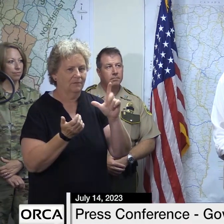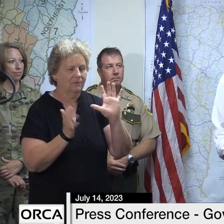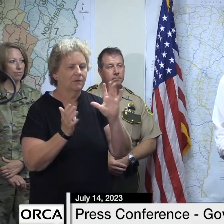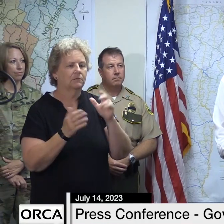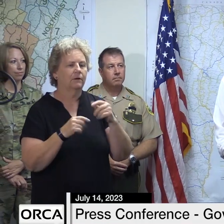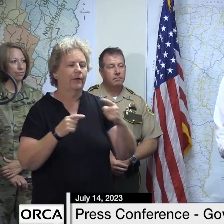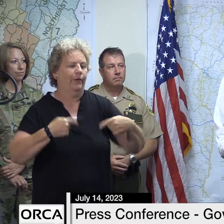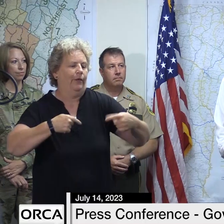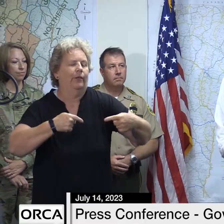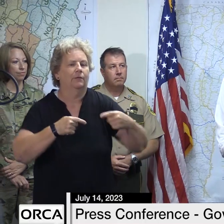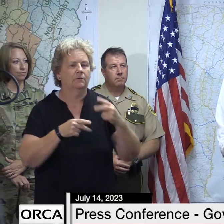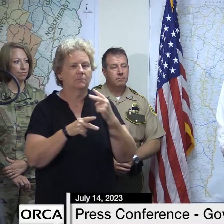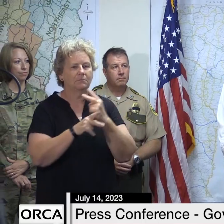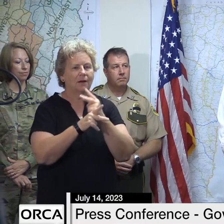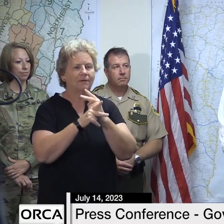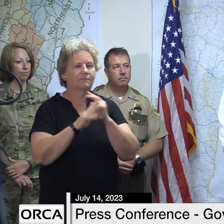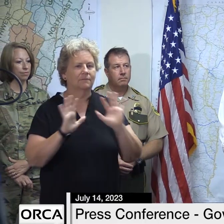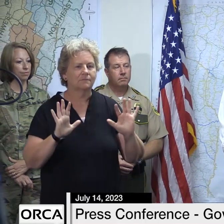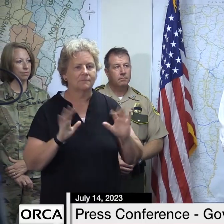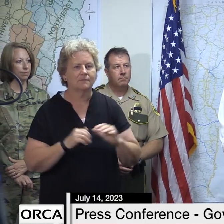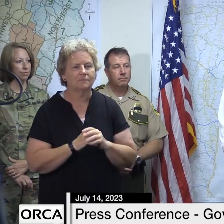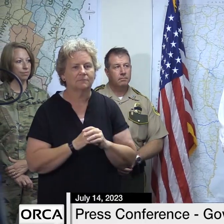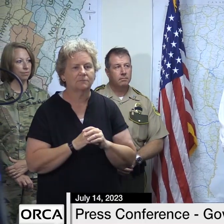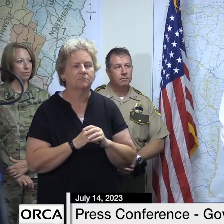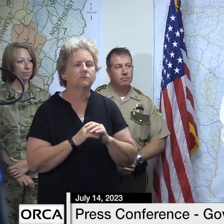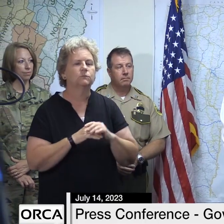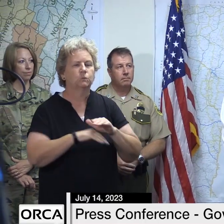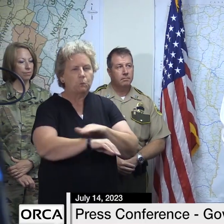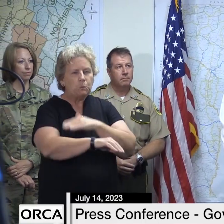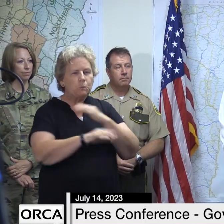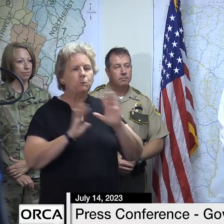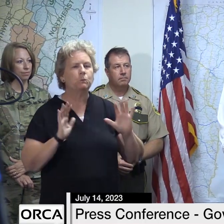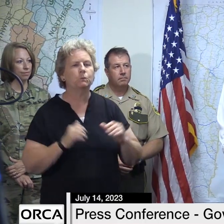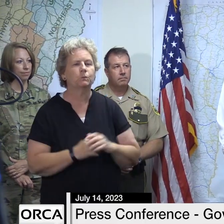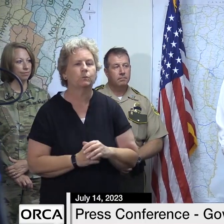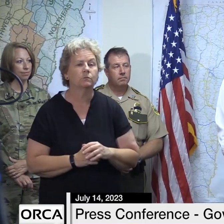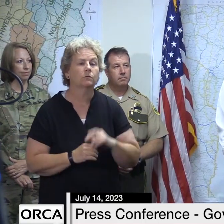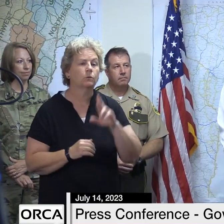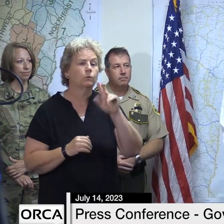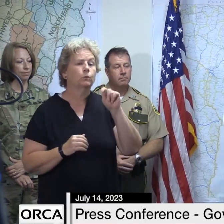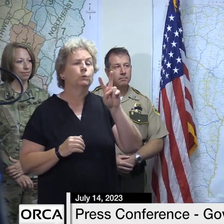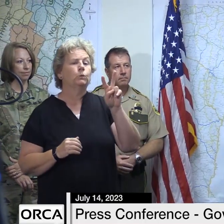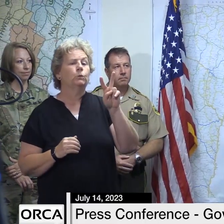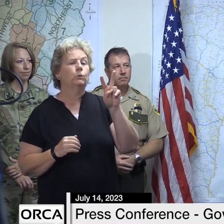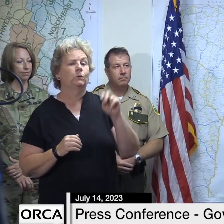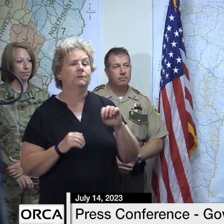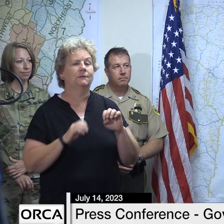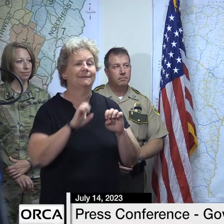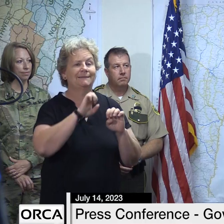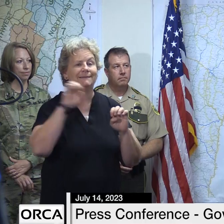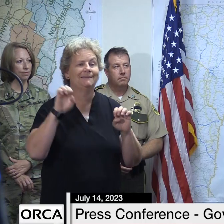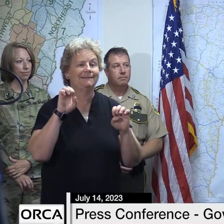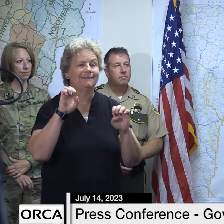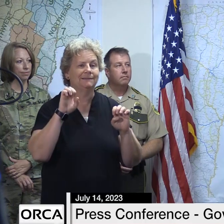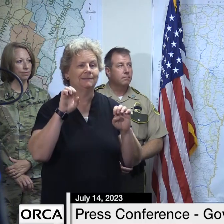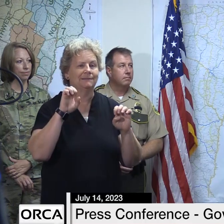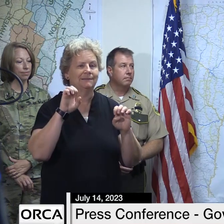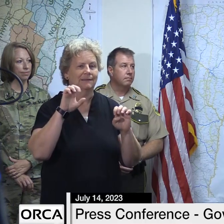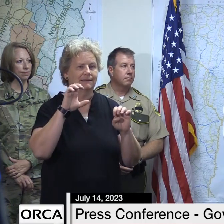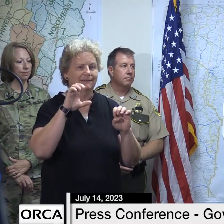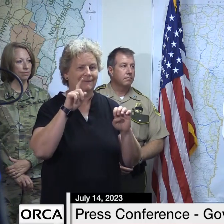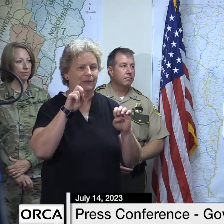be prudent with their speed. Route 2 in Marshfield, just east of the village center. It too is gravel but